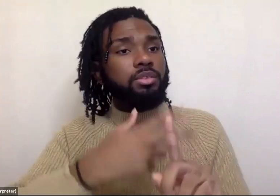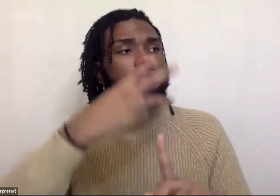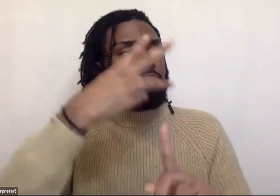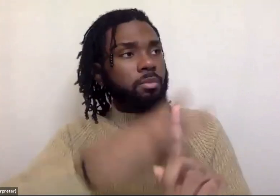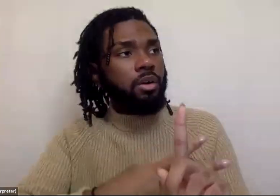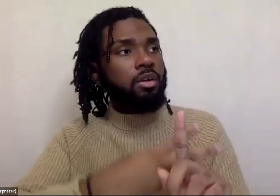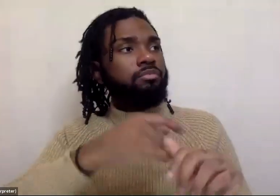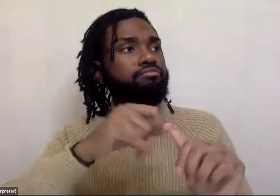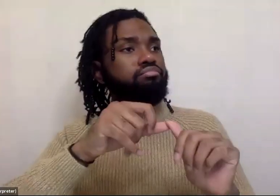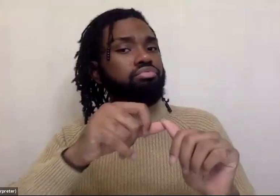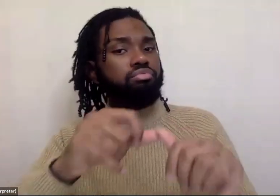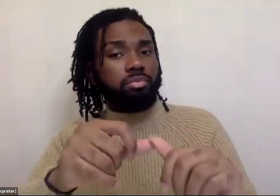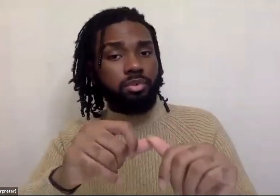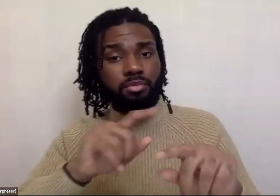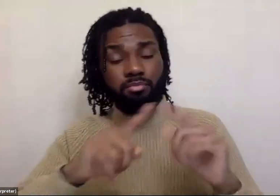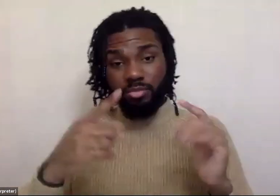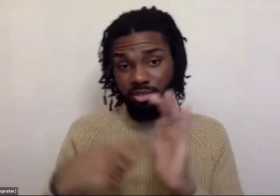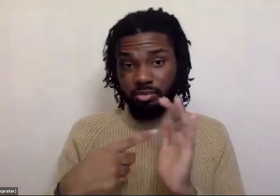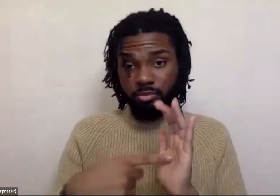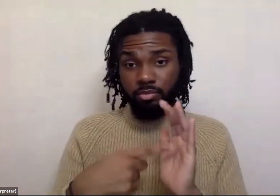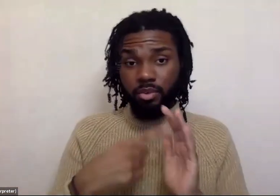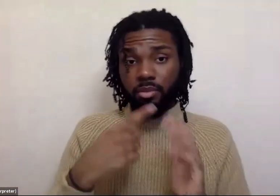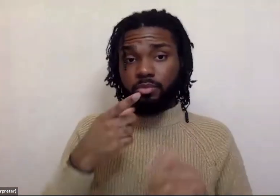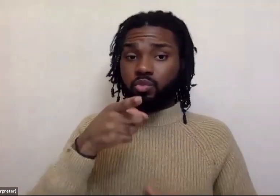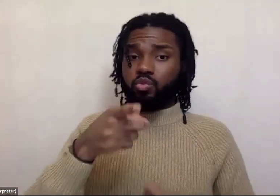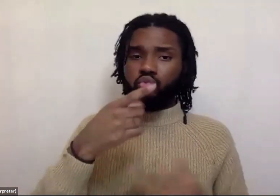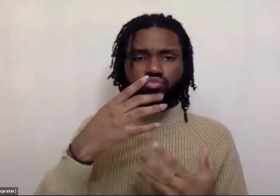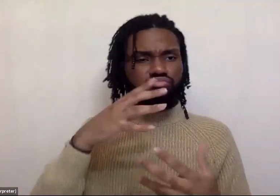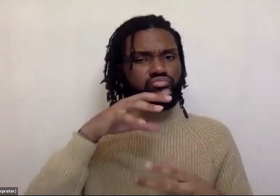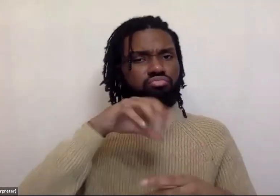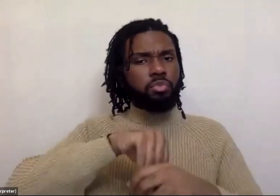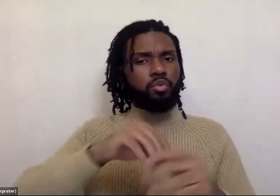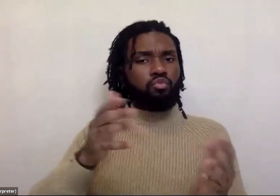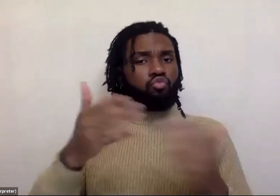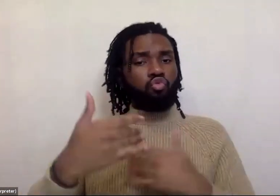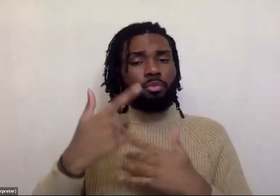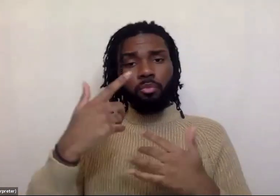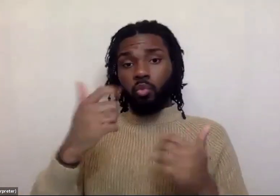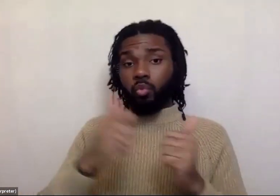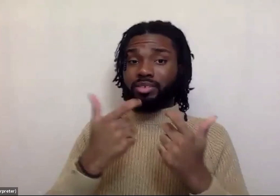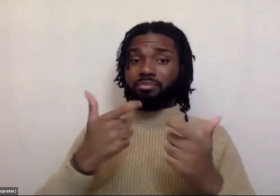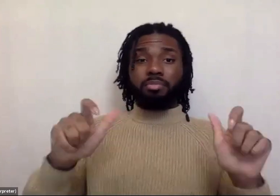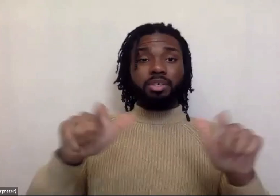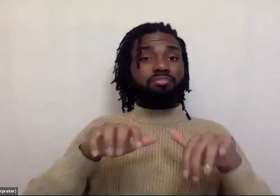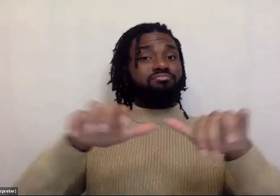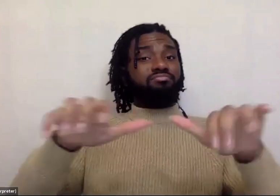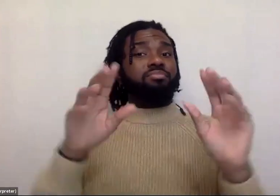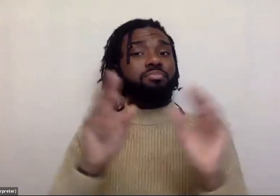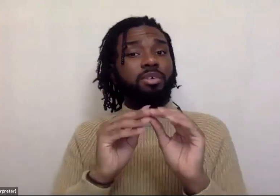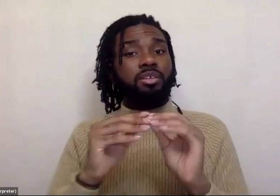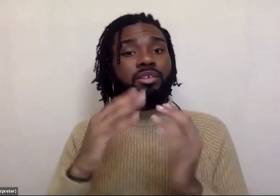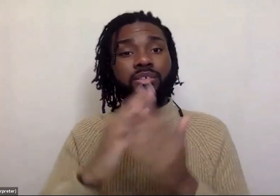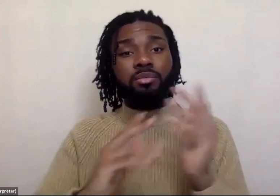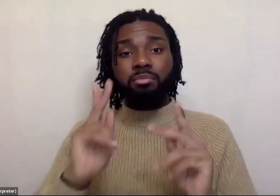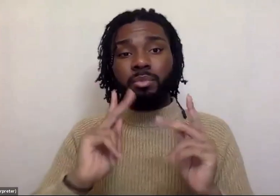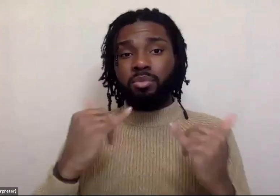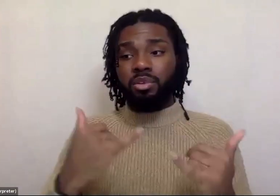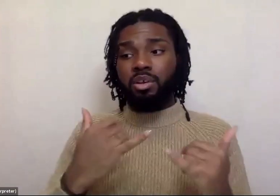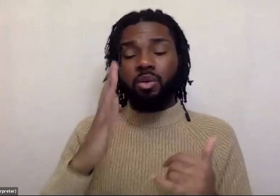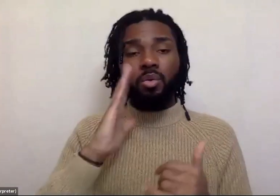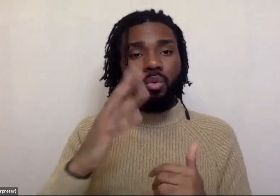that sometimes you'll be in a room, like a mass meeting, and I'll have people come to me, young people now, who will